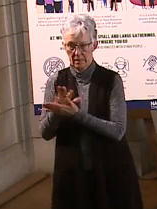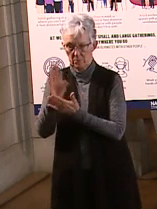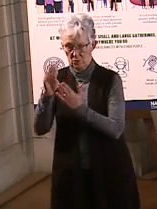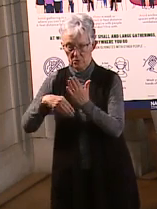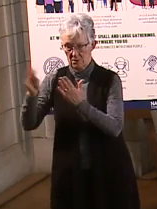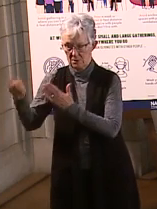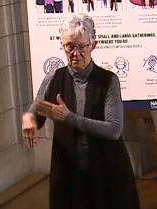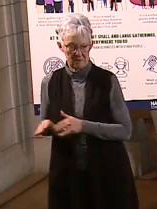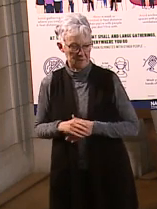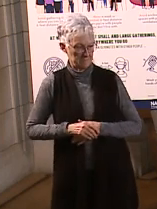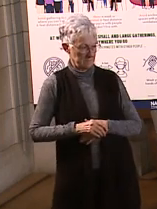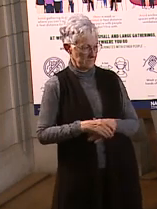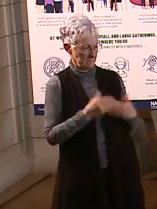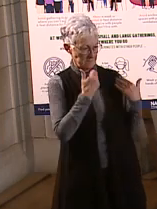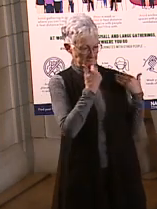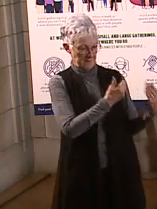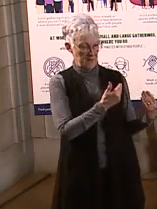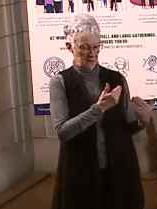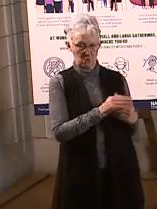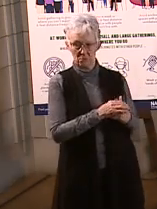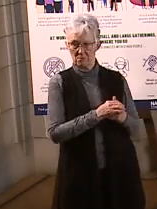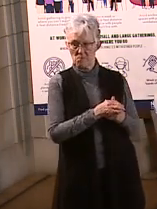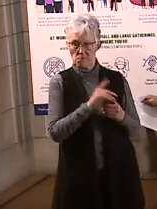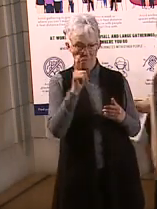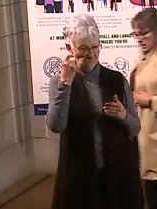Anything else, Governor? Thank you very Okay, much, Ruth. thank you, Governor.